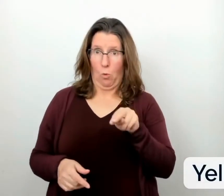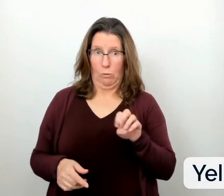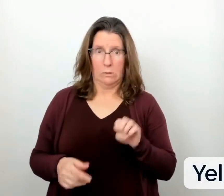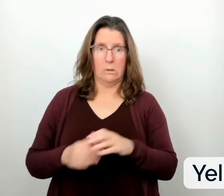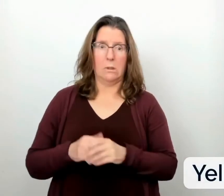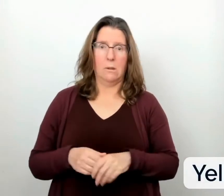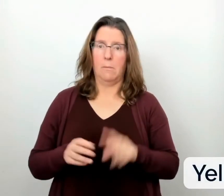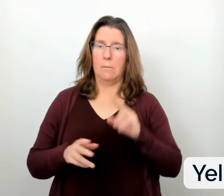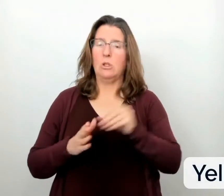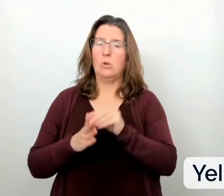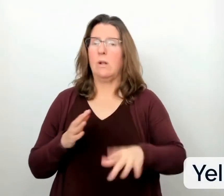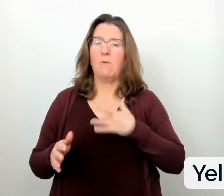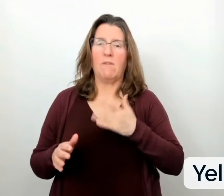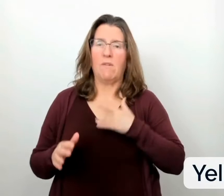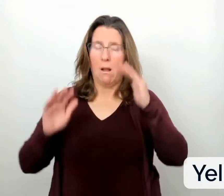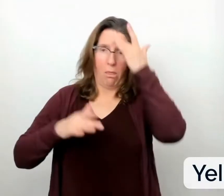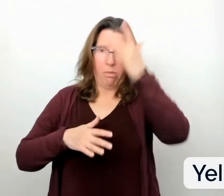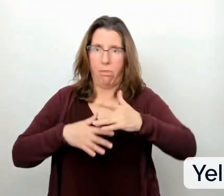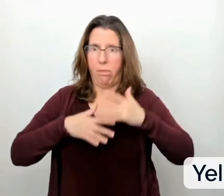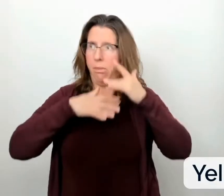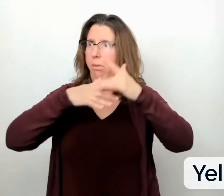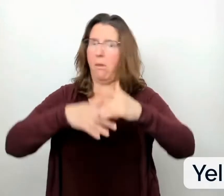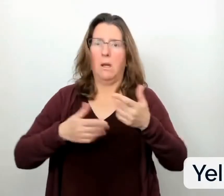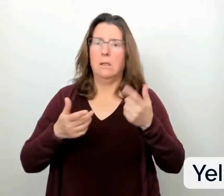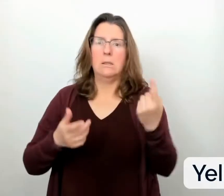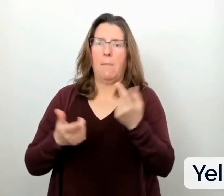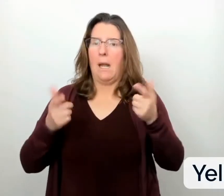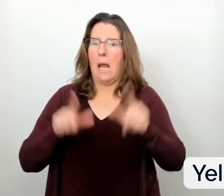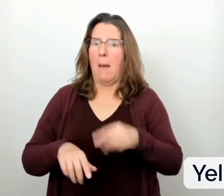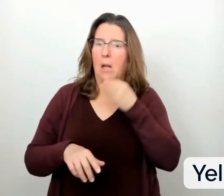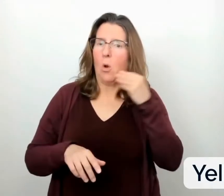The yellow zone describes students who may be worried about what happened at home